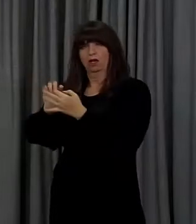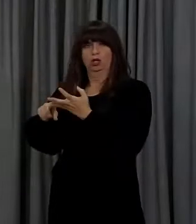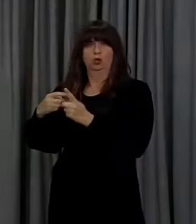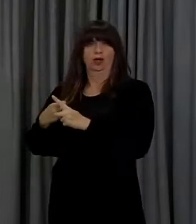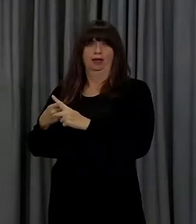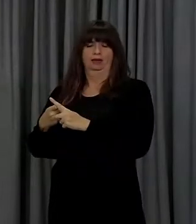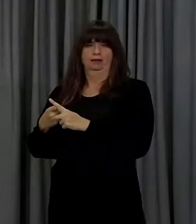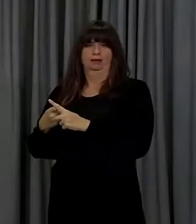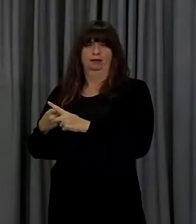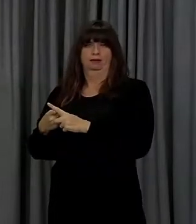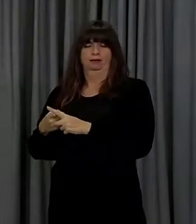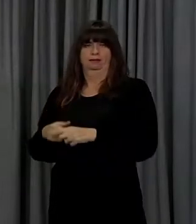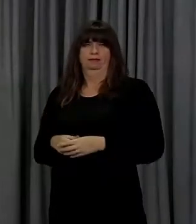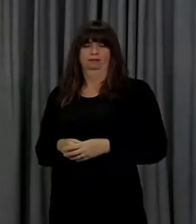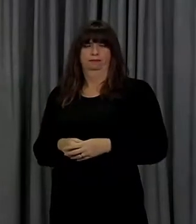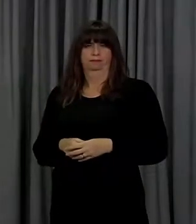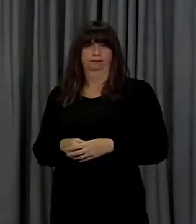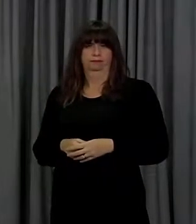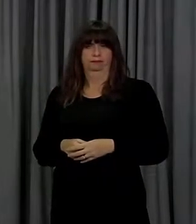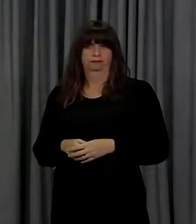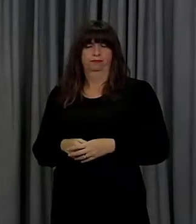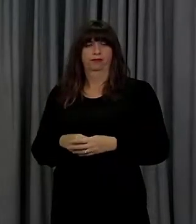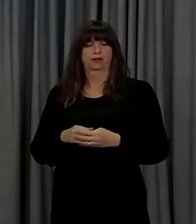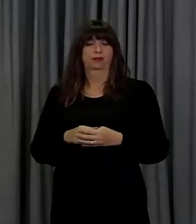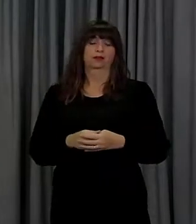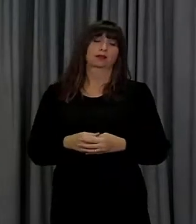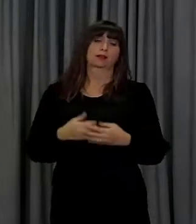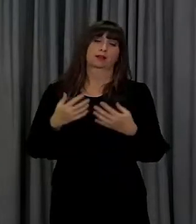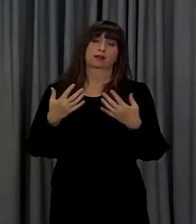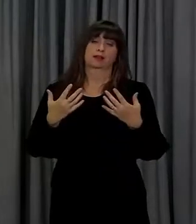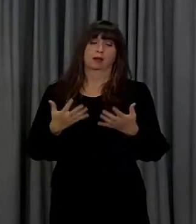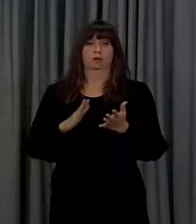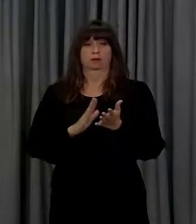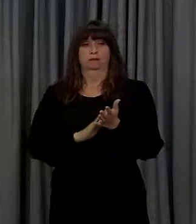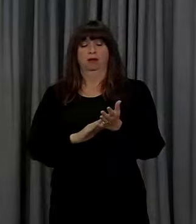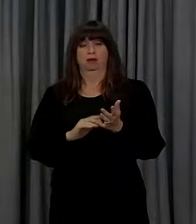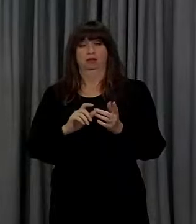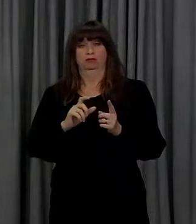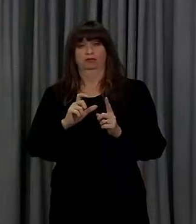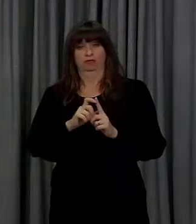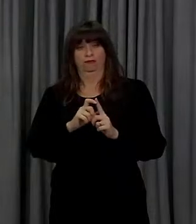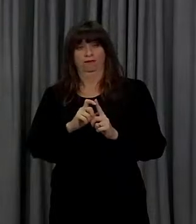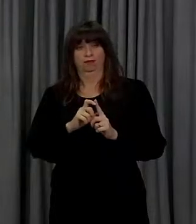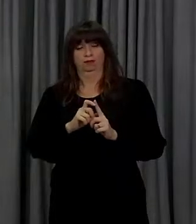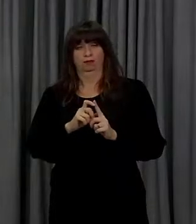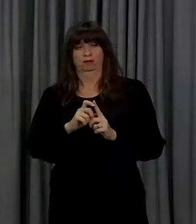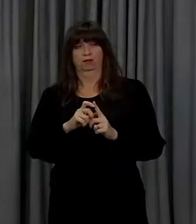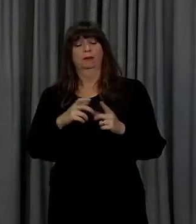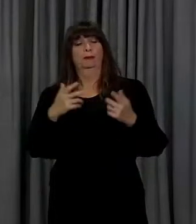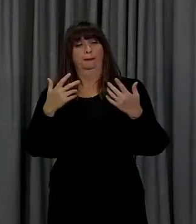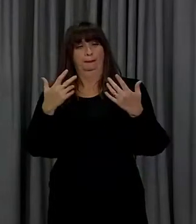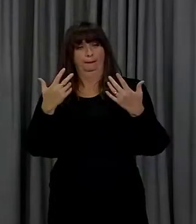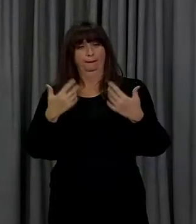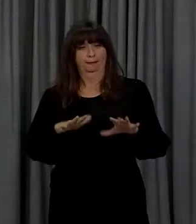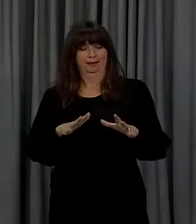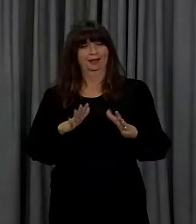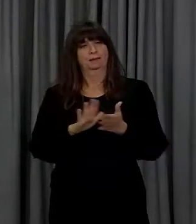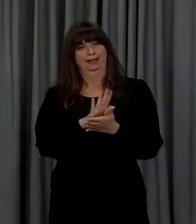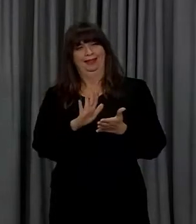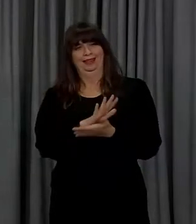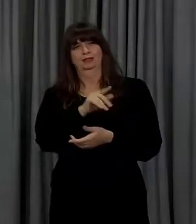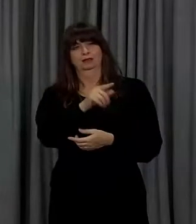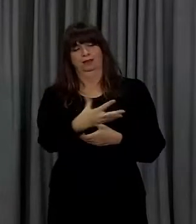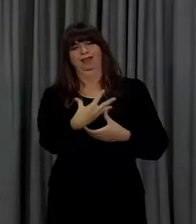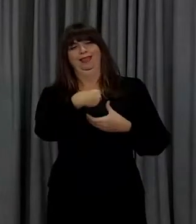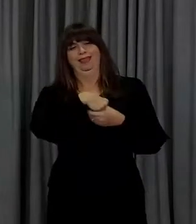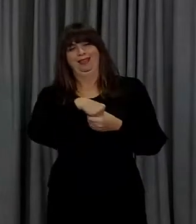Felly, beth sy'n bwysig nawr yw ein bod ni yn dod at y gwirionedd, dysgu gwersi, ag ein bod ni